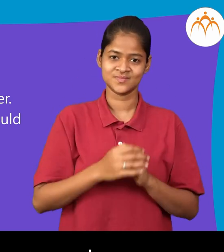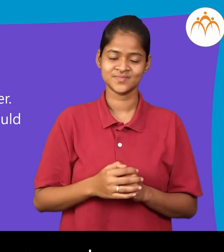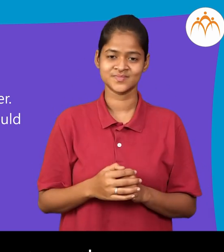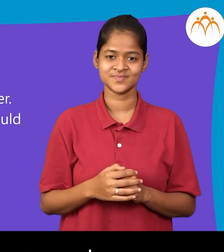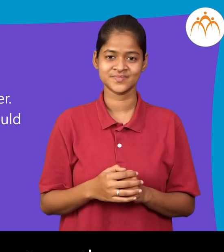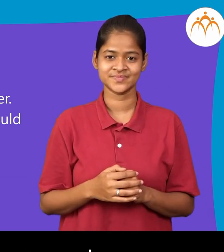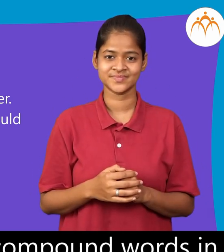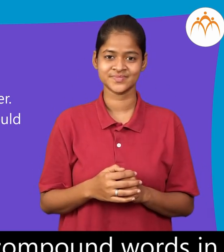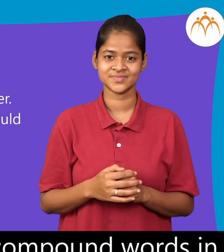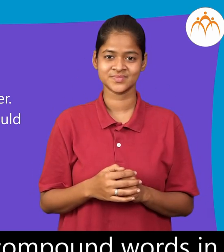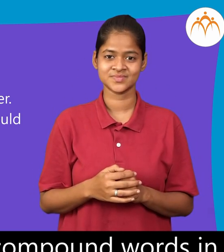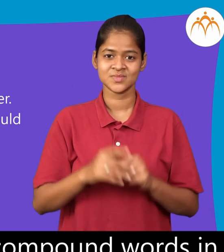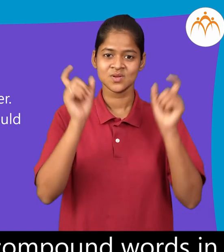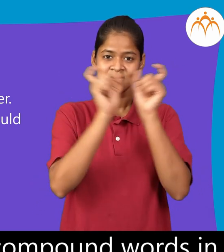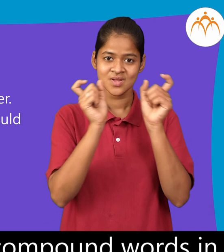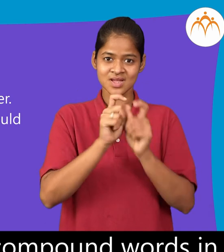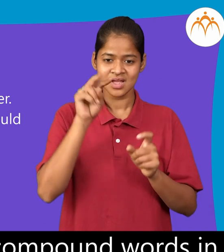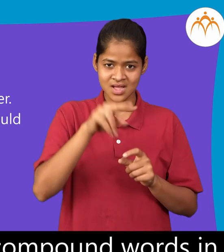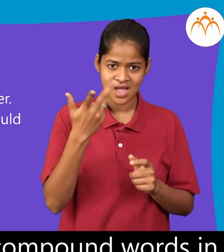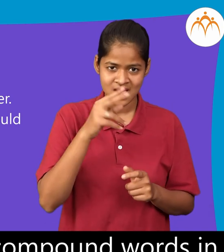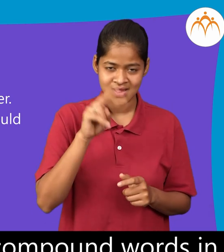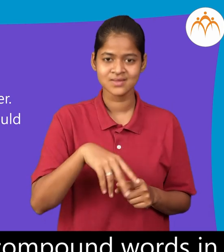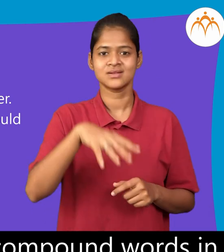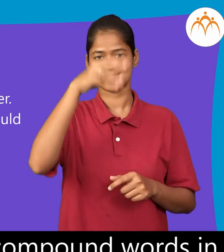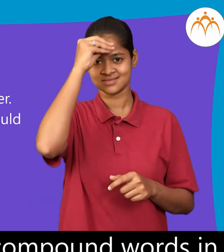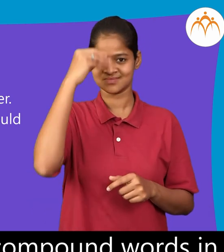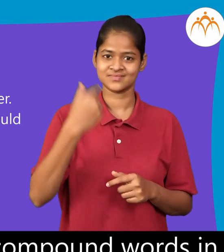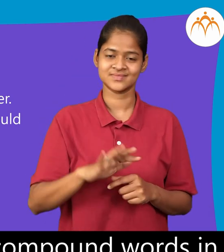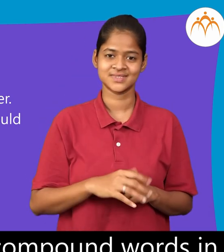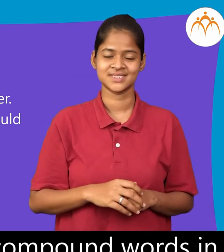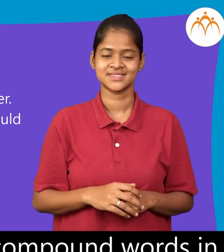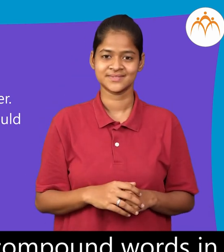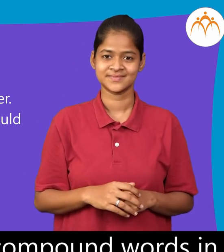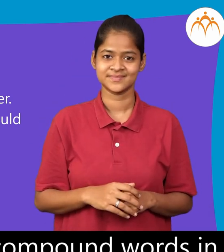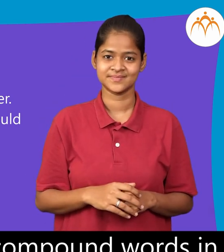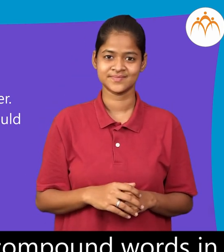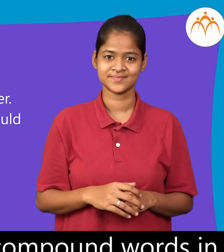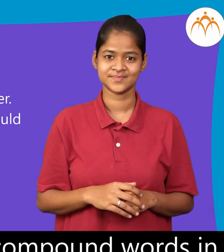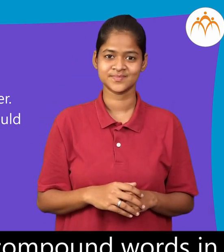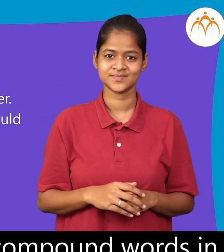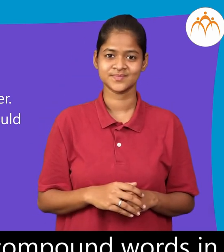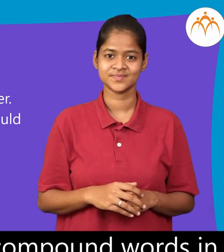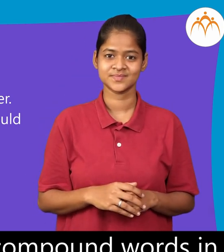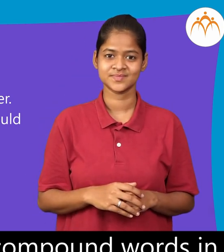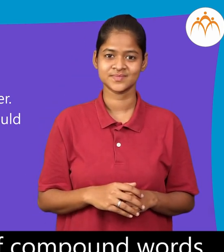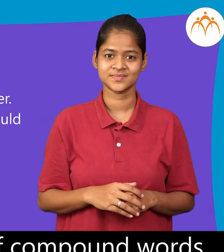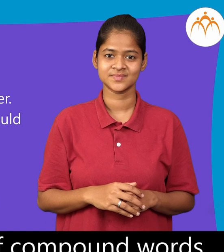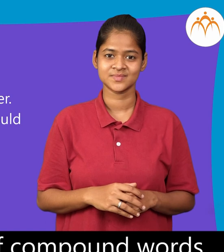together. We learnt to recognize compound words in a sentence. We